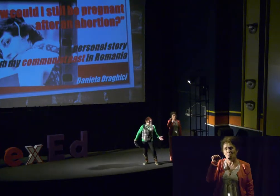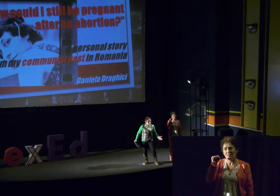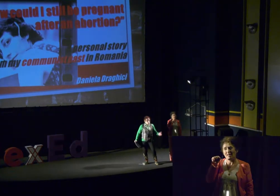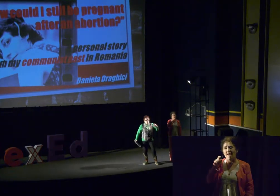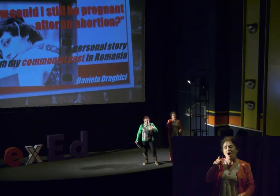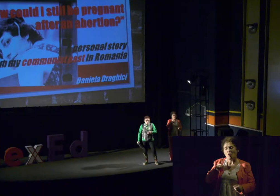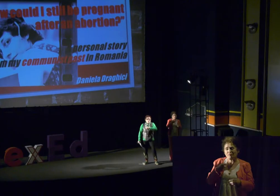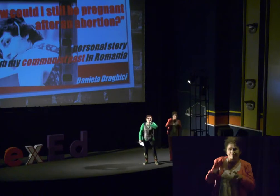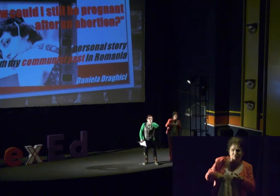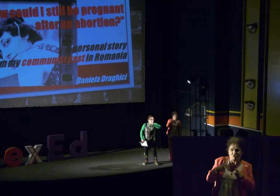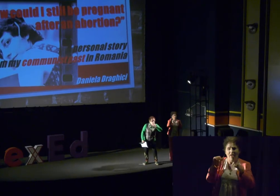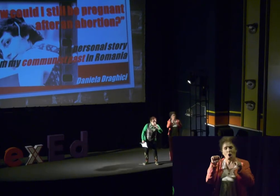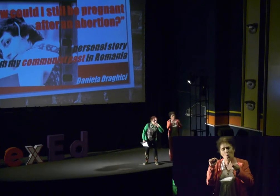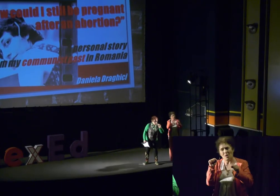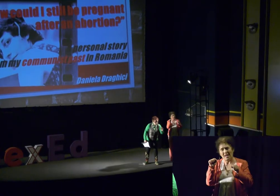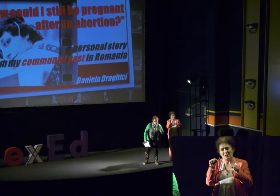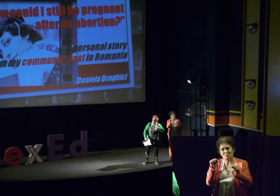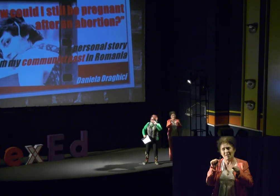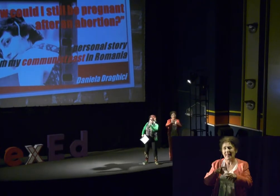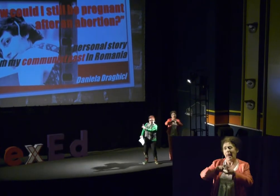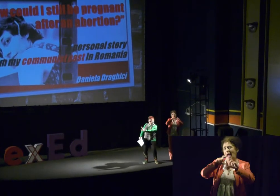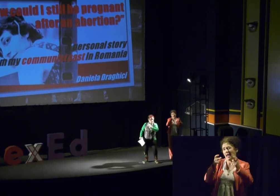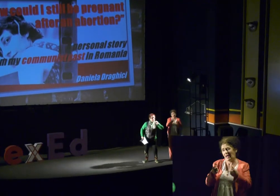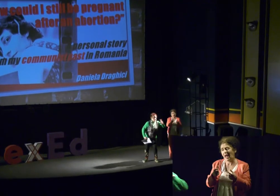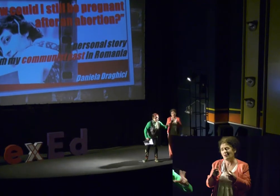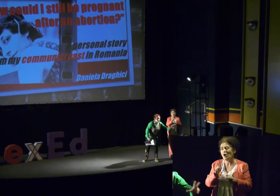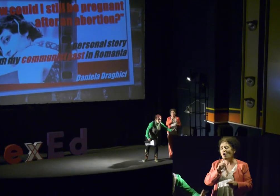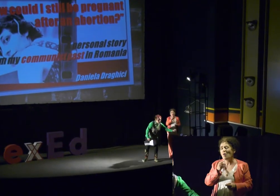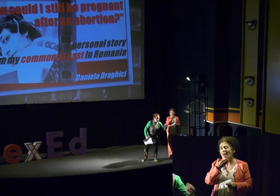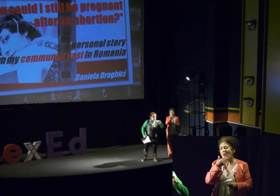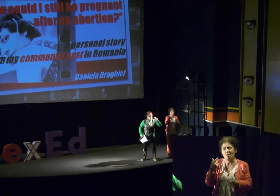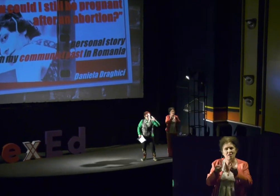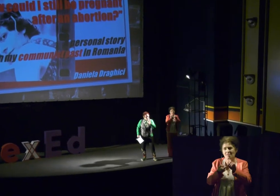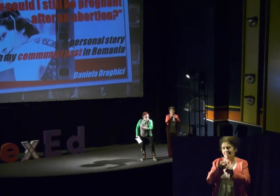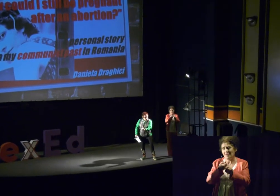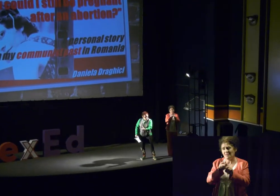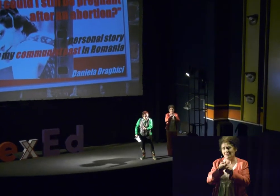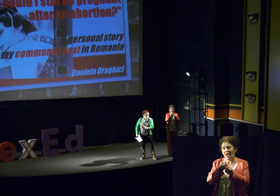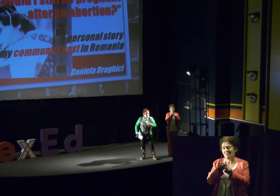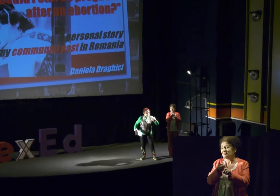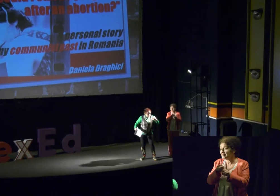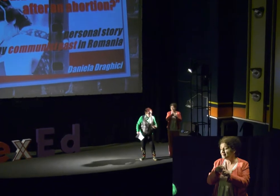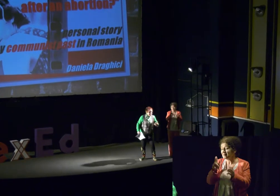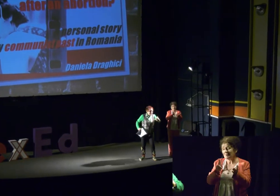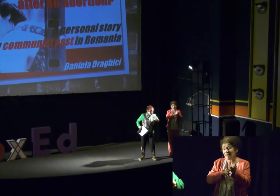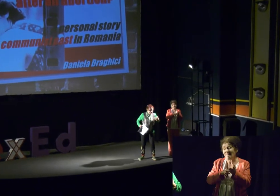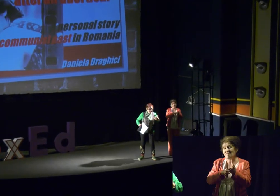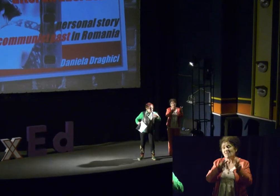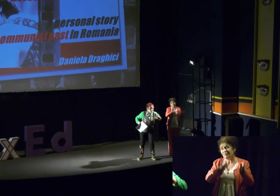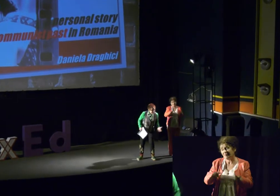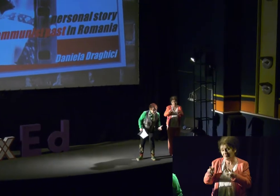laughed at the end, one who had no clue about reproductive health, reproductive rights, reproductive justice, and I